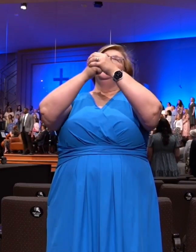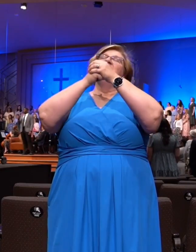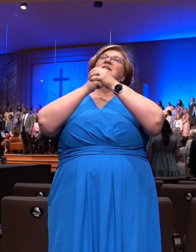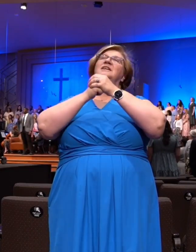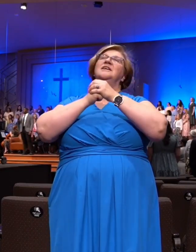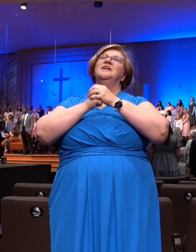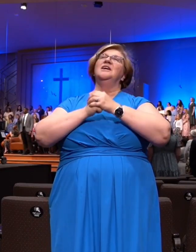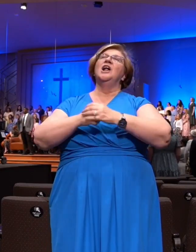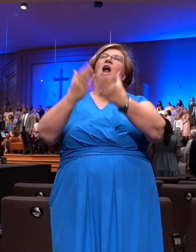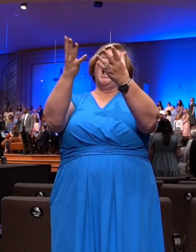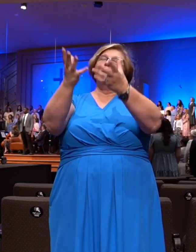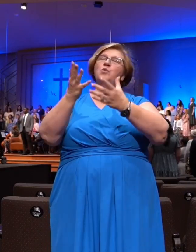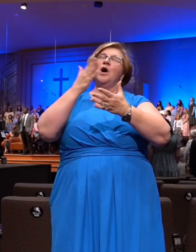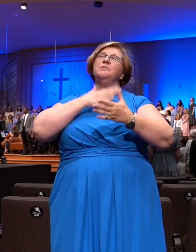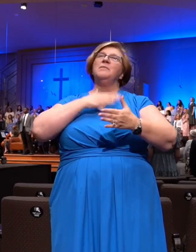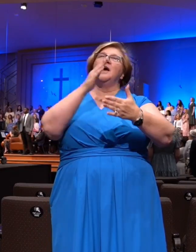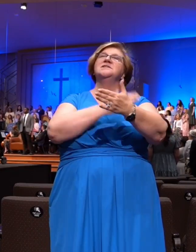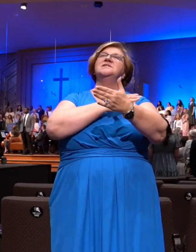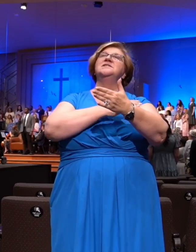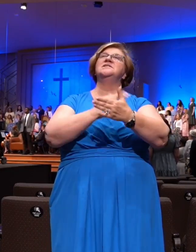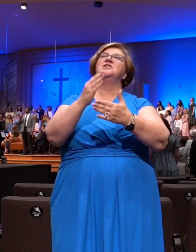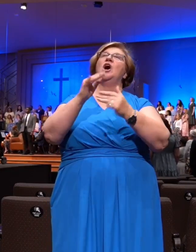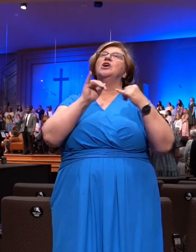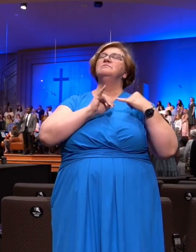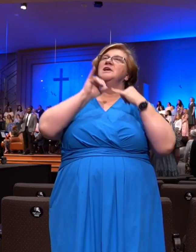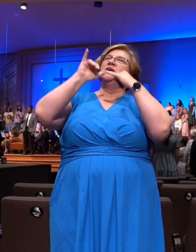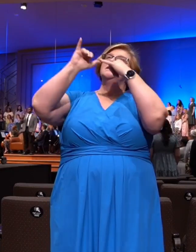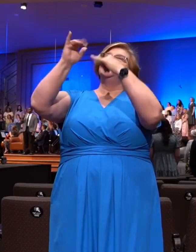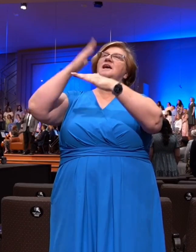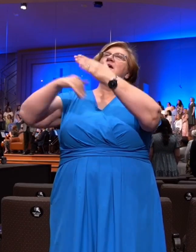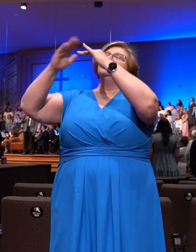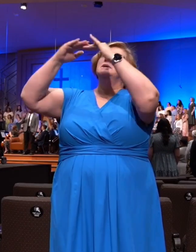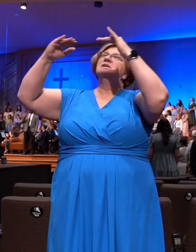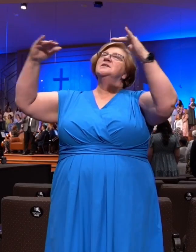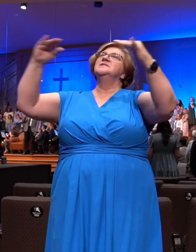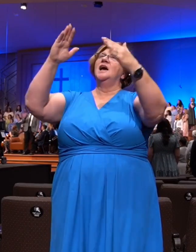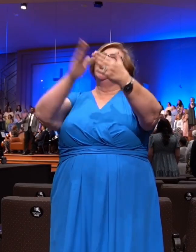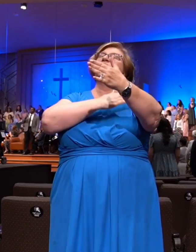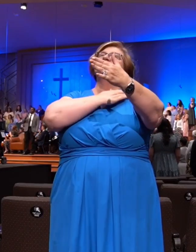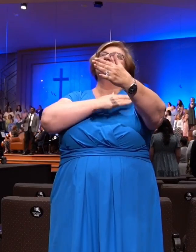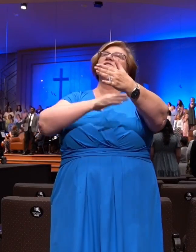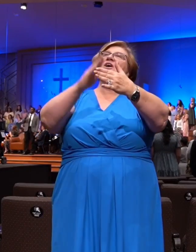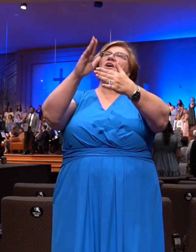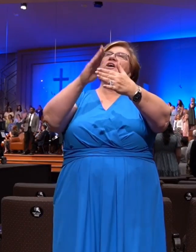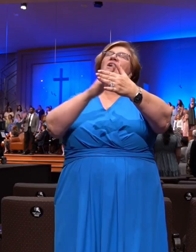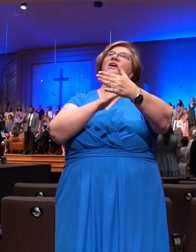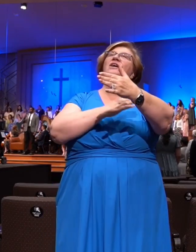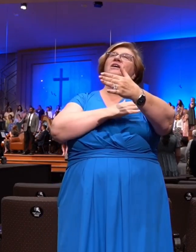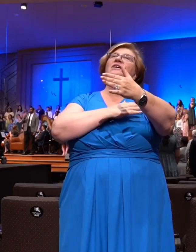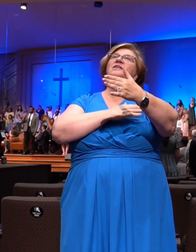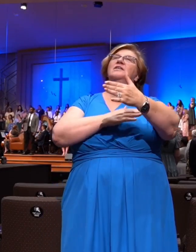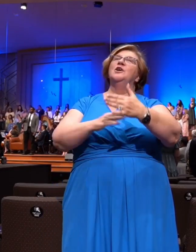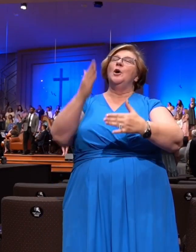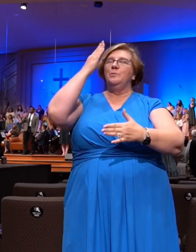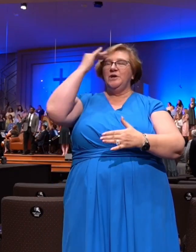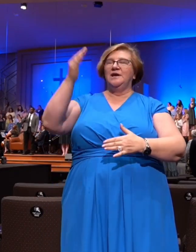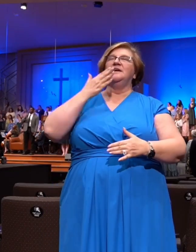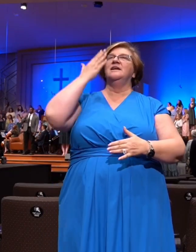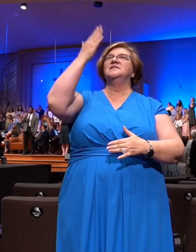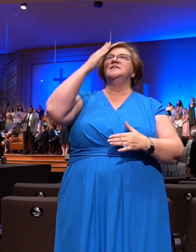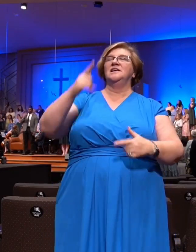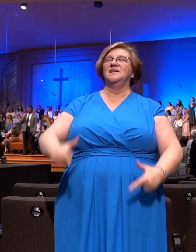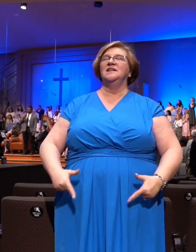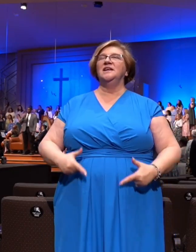Amen. Let my song join the one that never ends, because